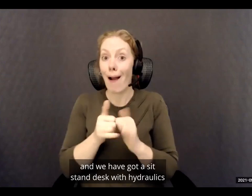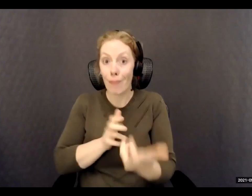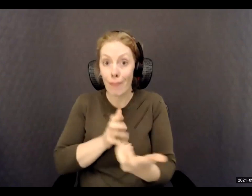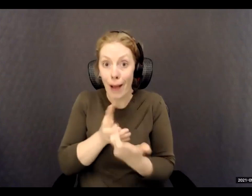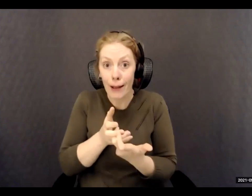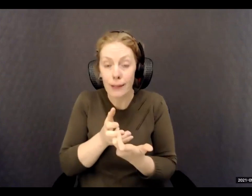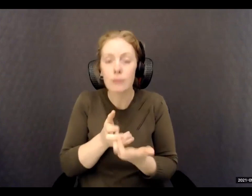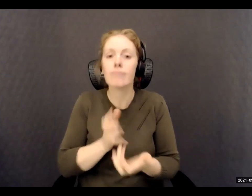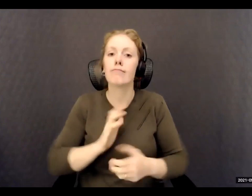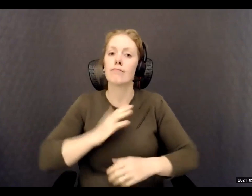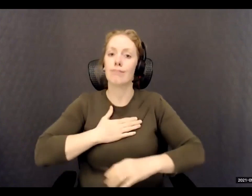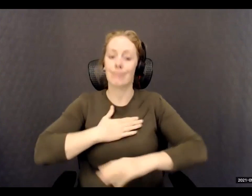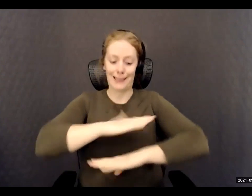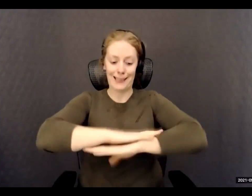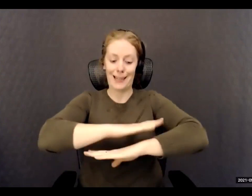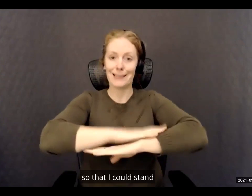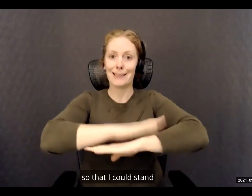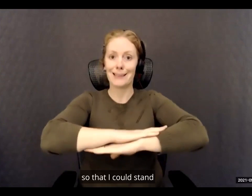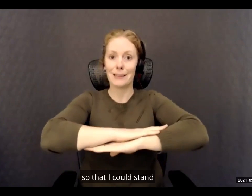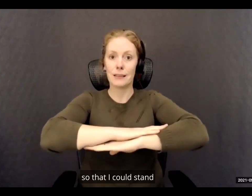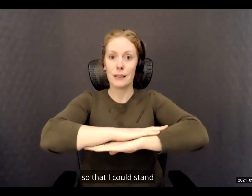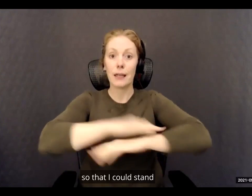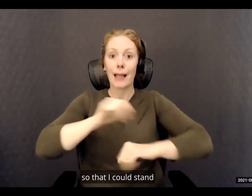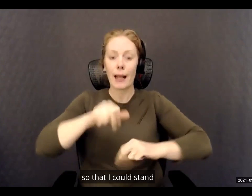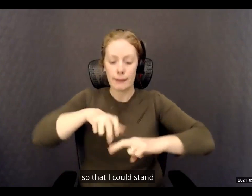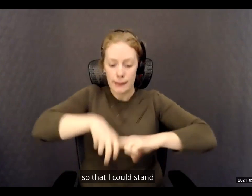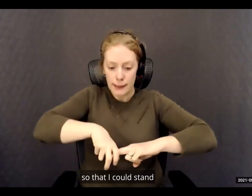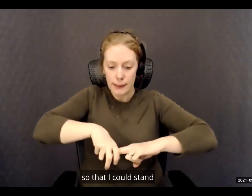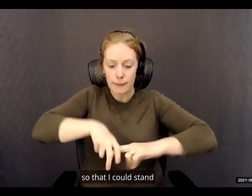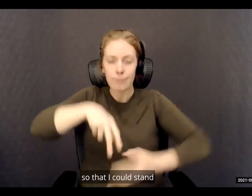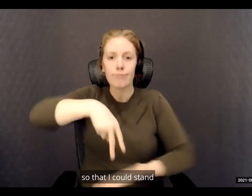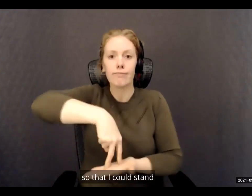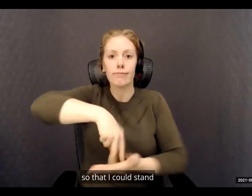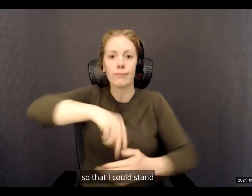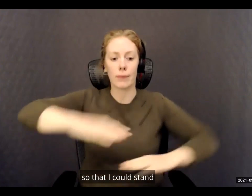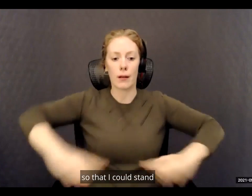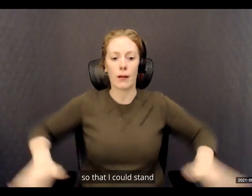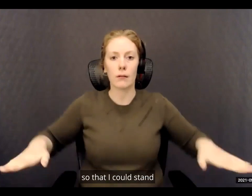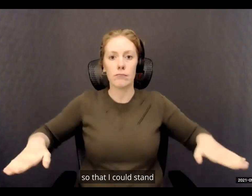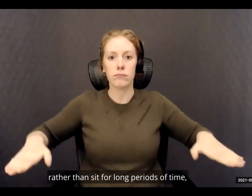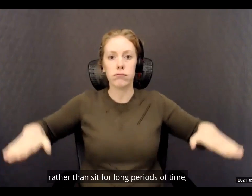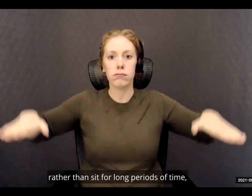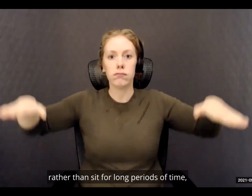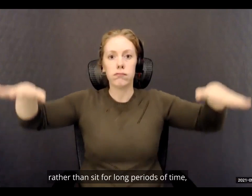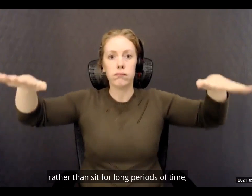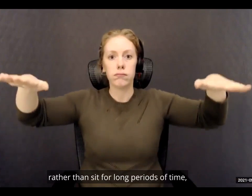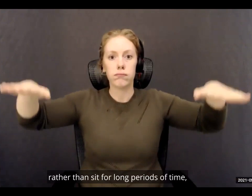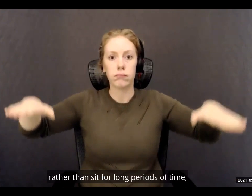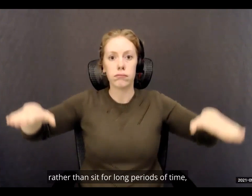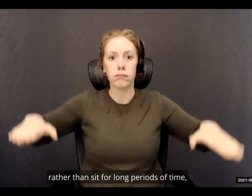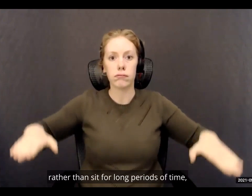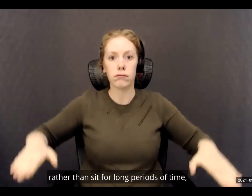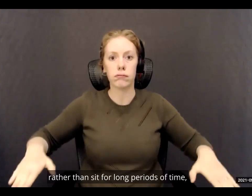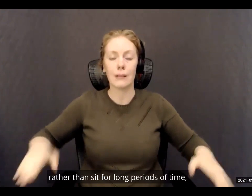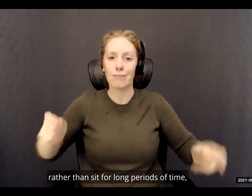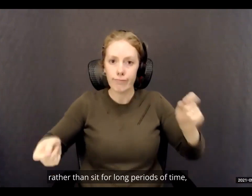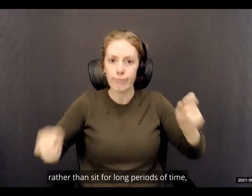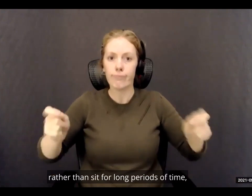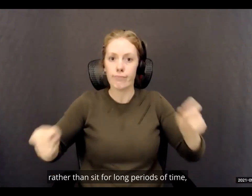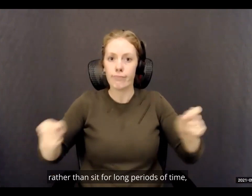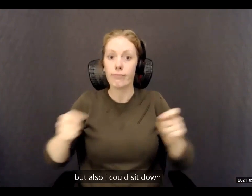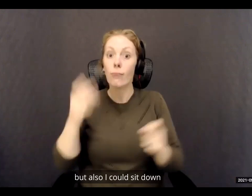sit-stand desk with hydraulics so that I could stand rather than sit for long periods of